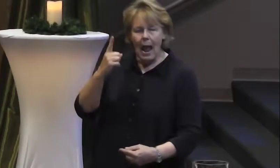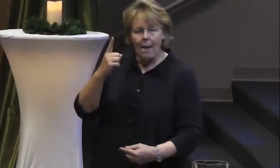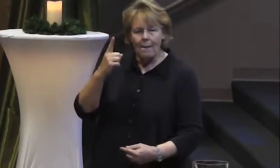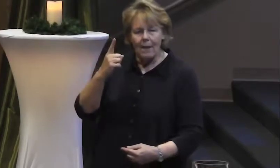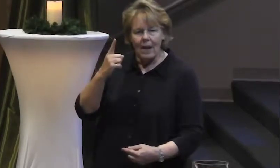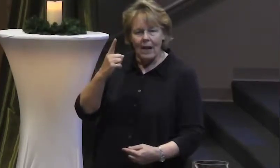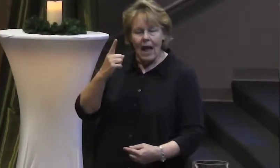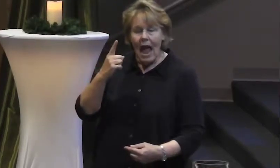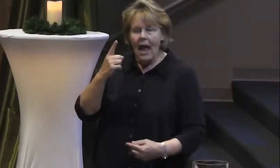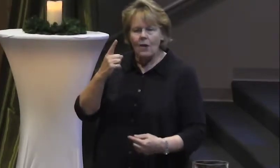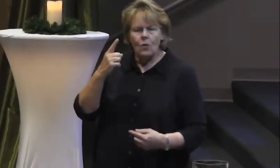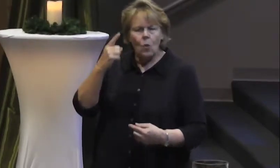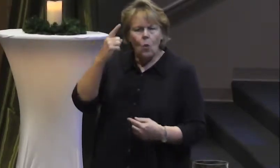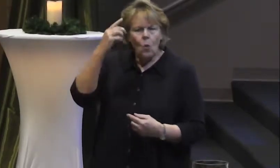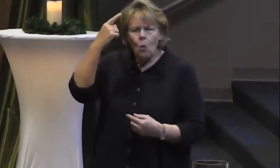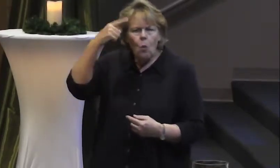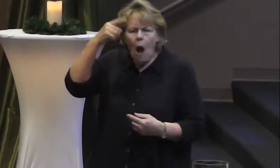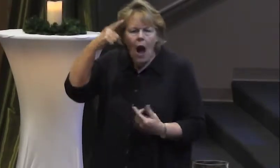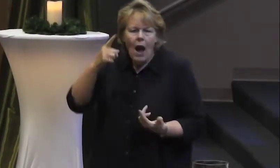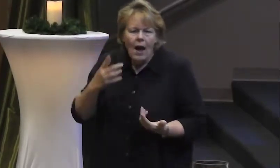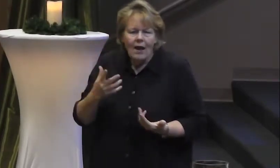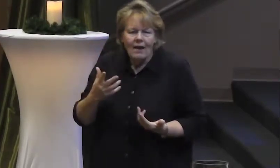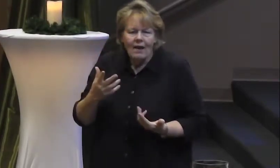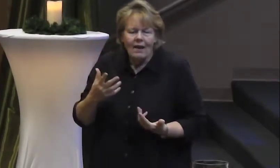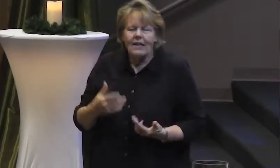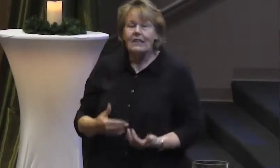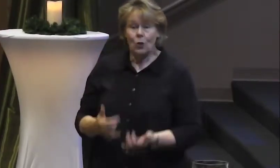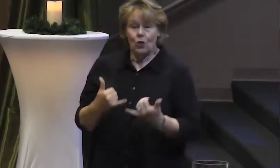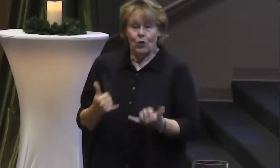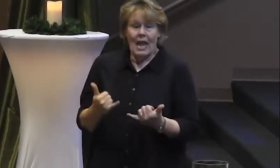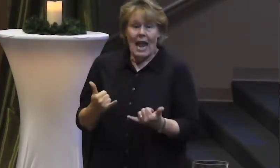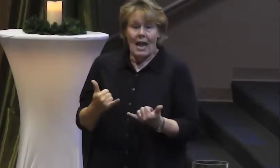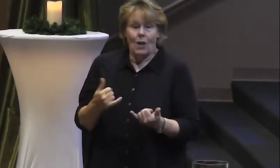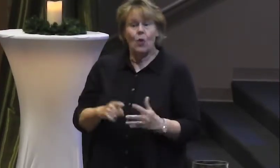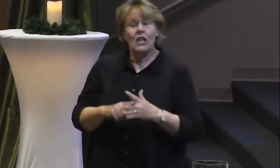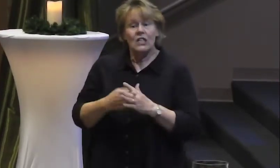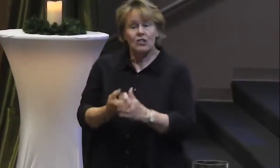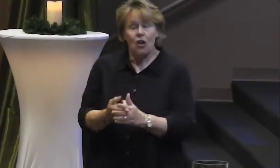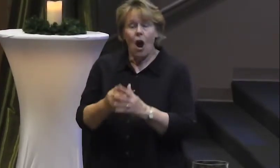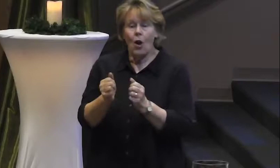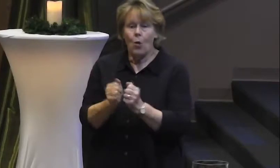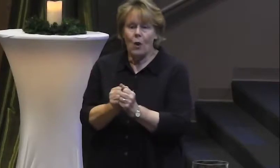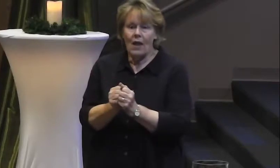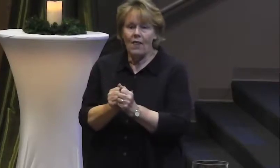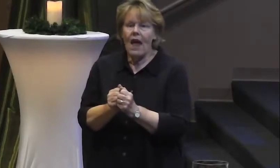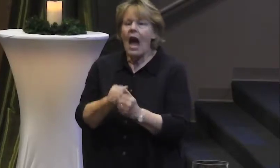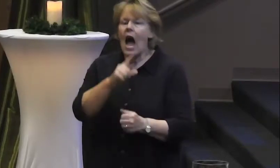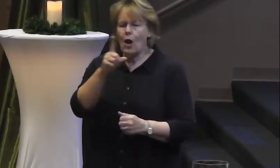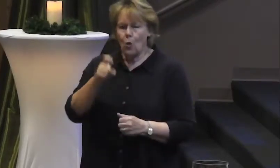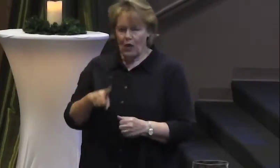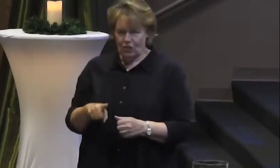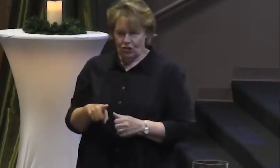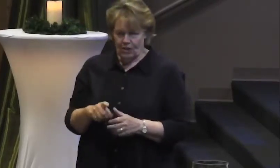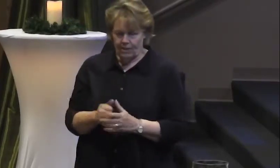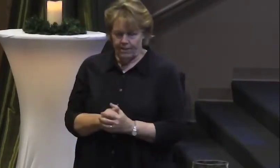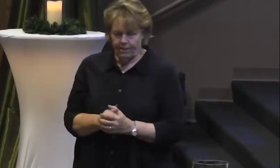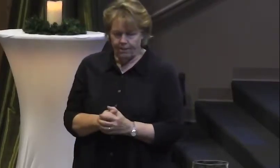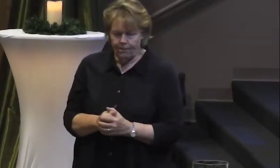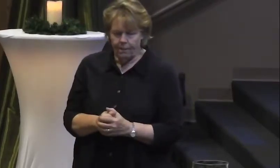so. And today where I'd like to start is with this kind of question. Are there any ways, thinking